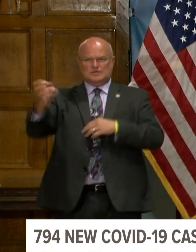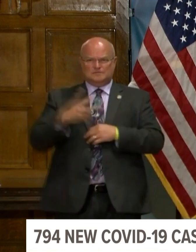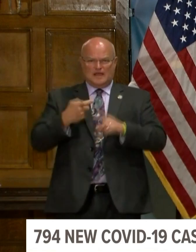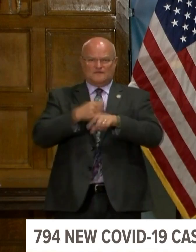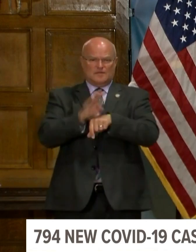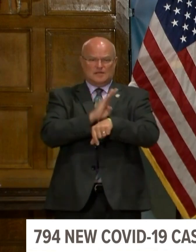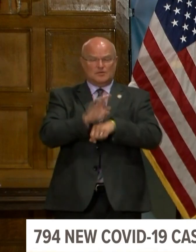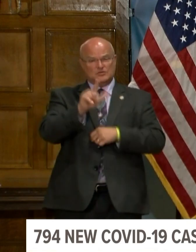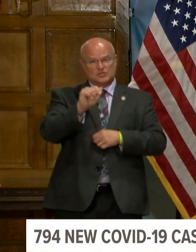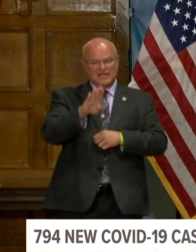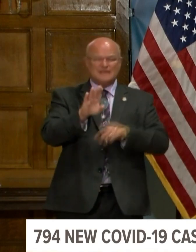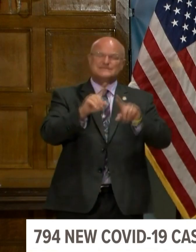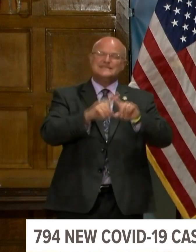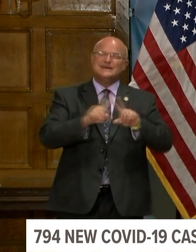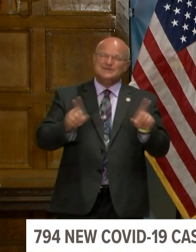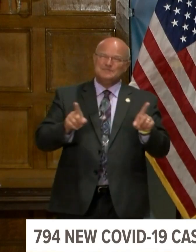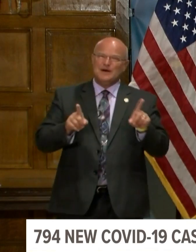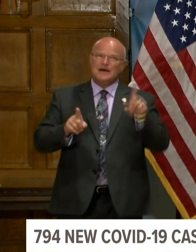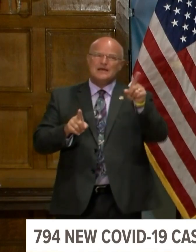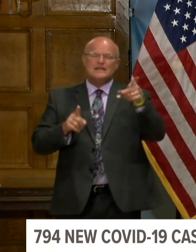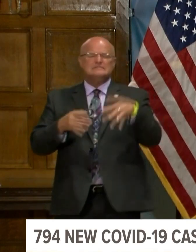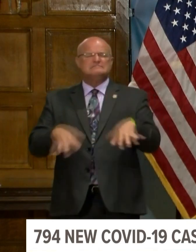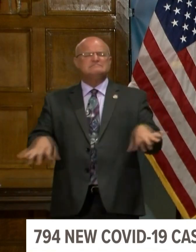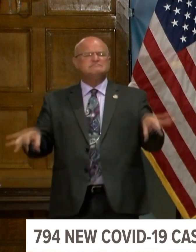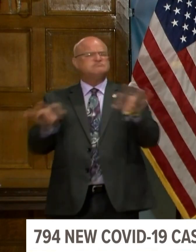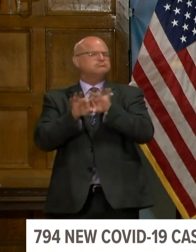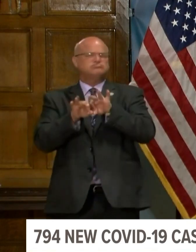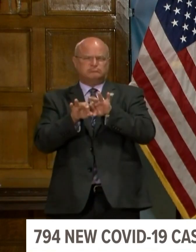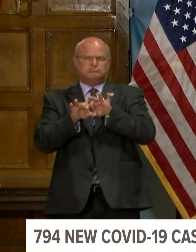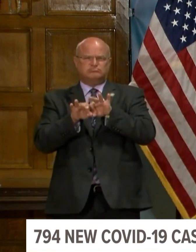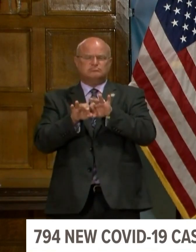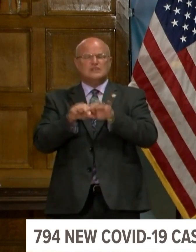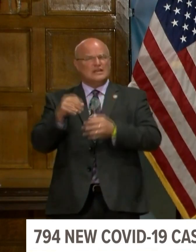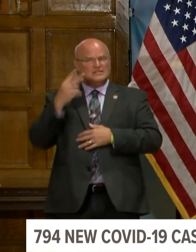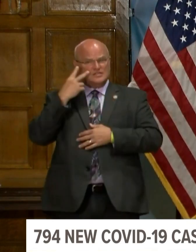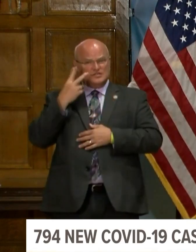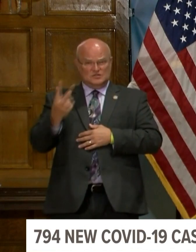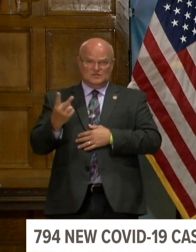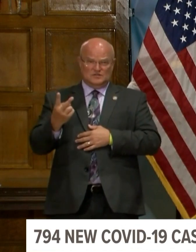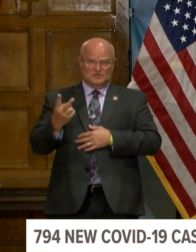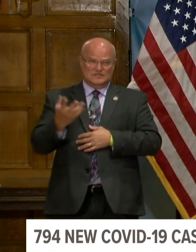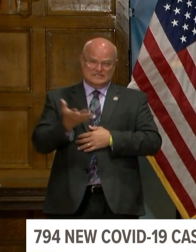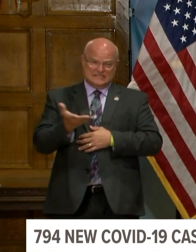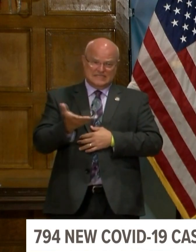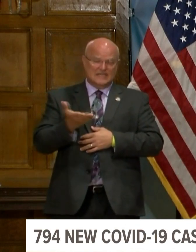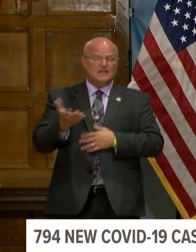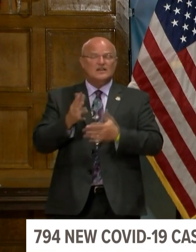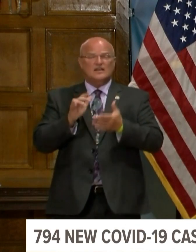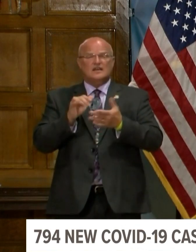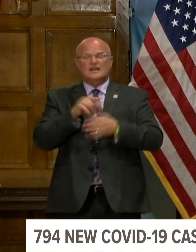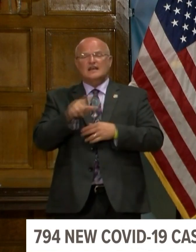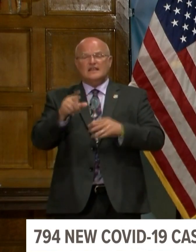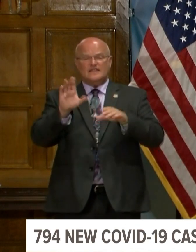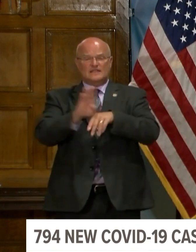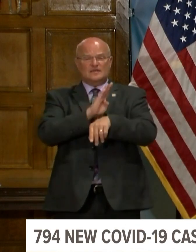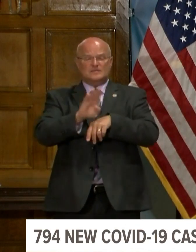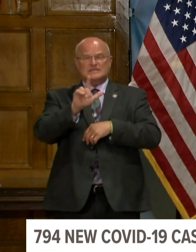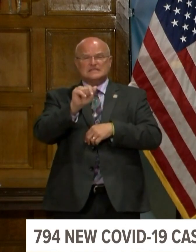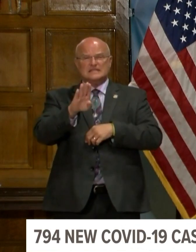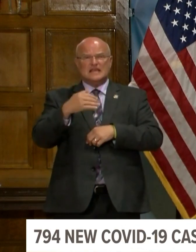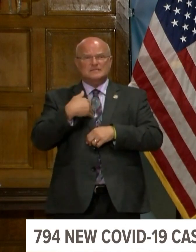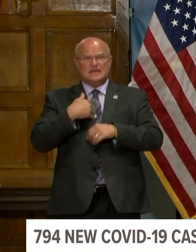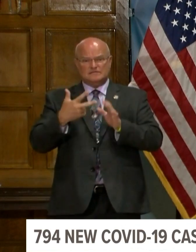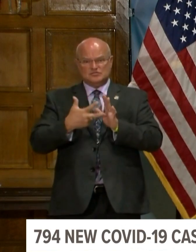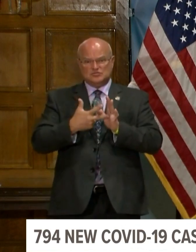back from the commercial labs, but they're a key part of the ingredient. As you can see, you know, they have